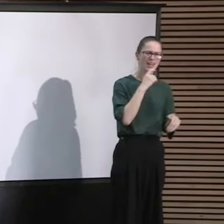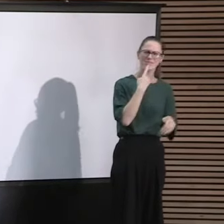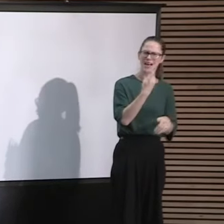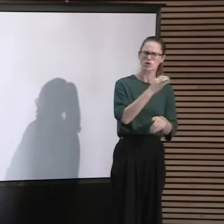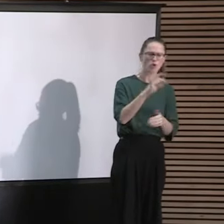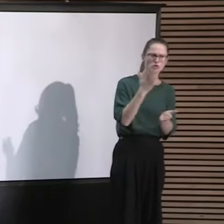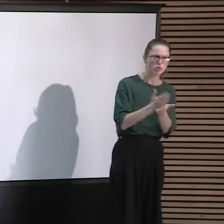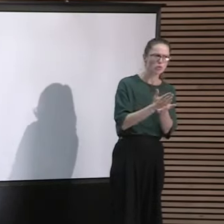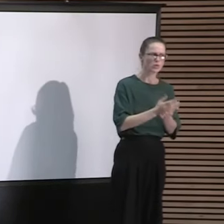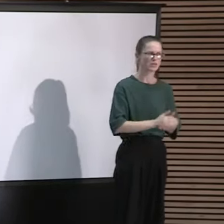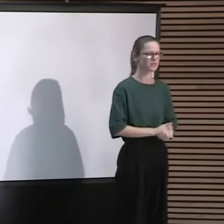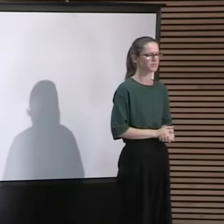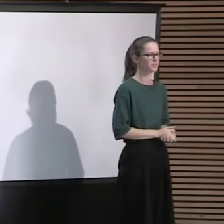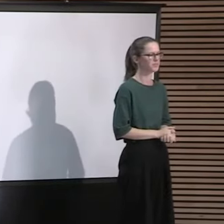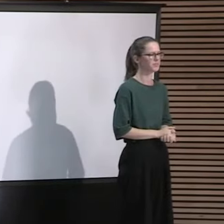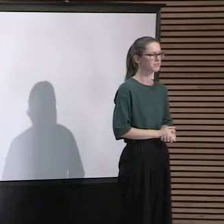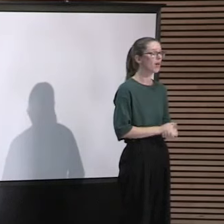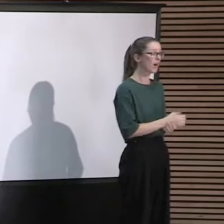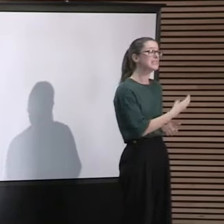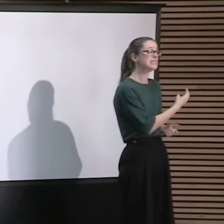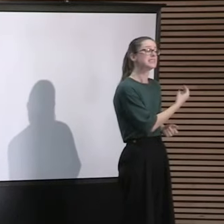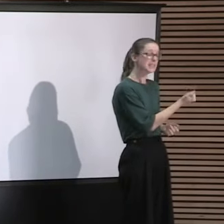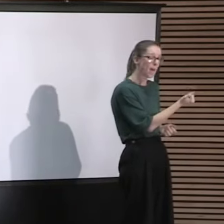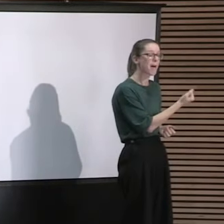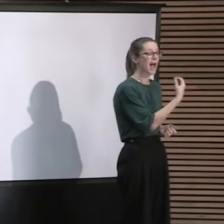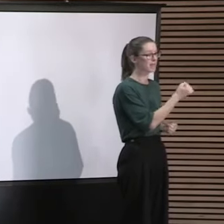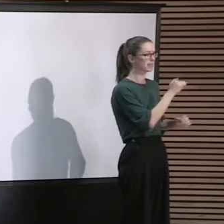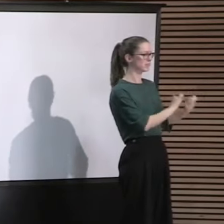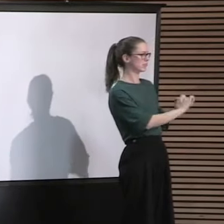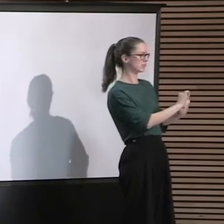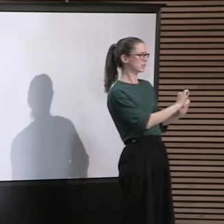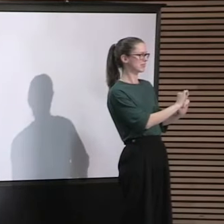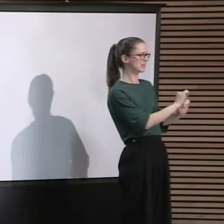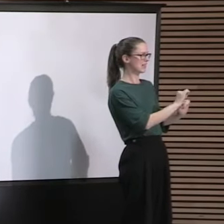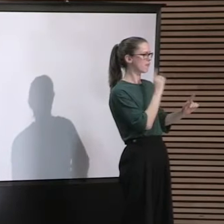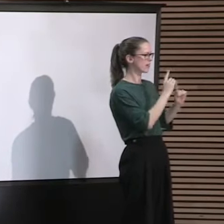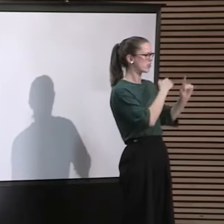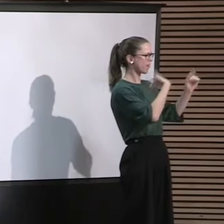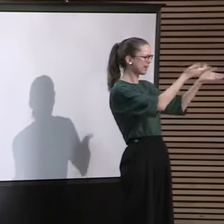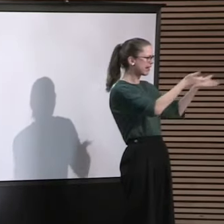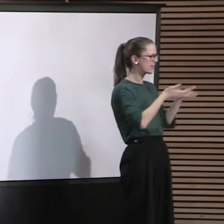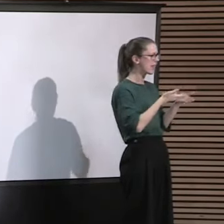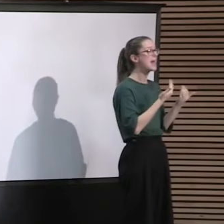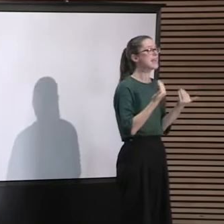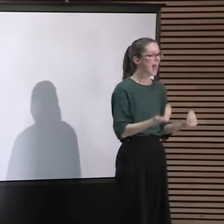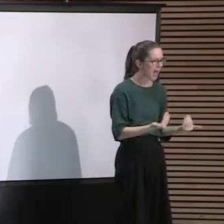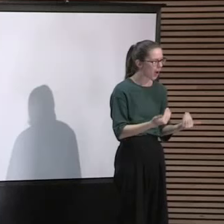not the case? There has been some reluctance among staff. That's certainly the advice that we have had. There certainly isn't now, which I think I said 3